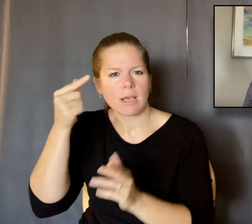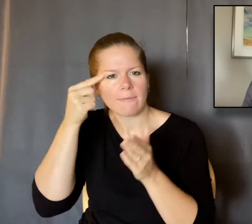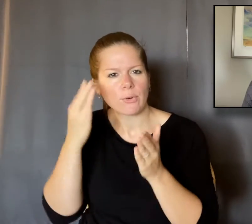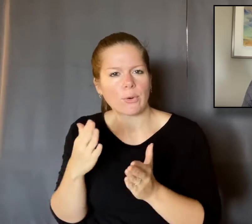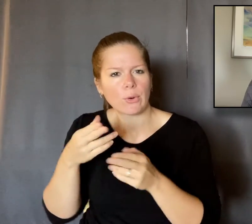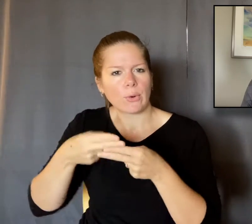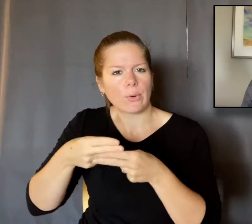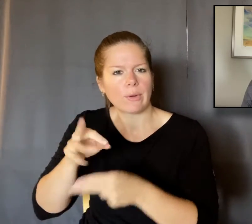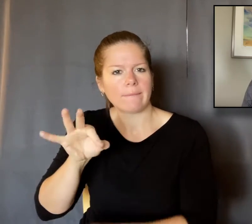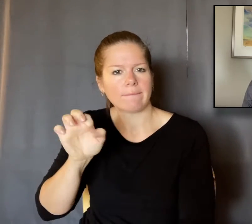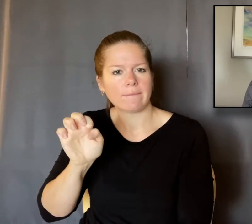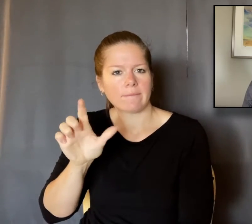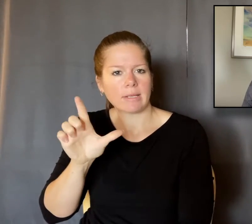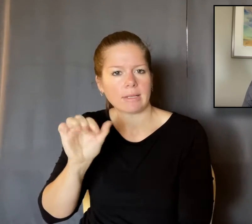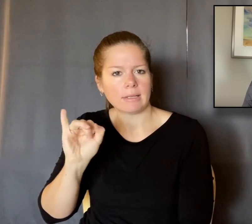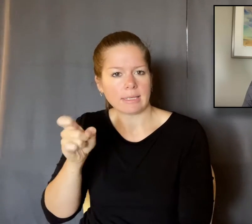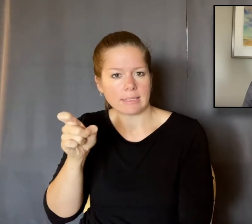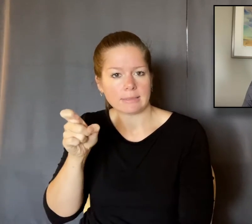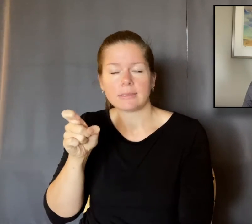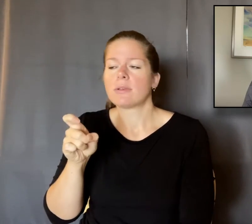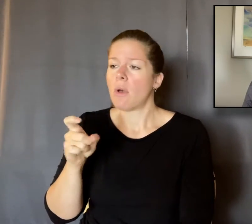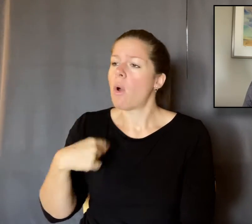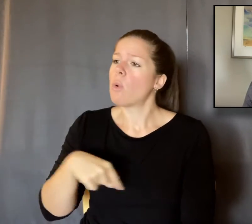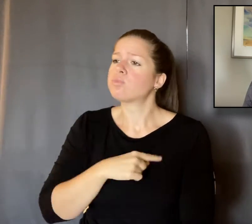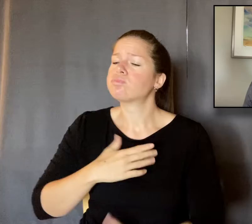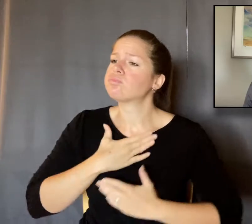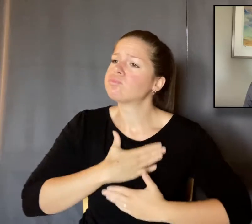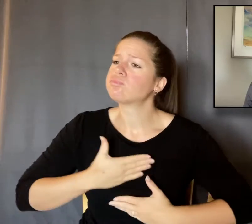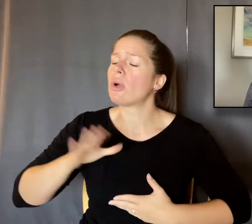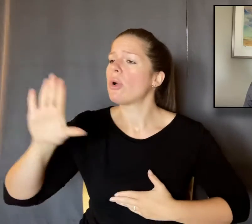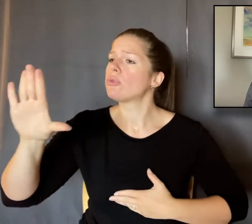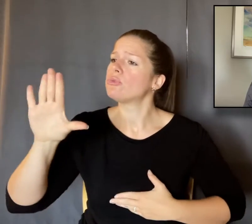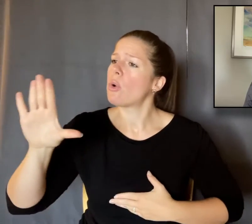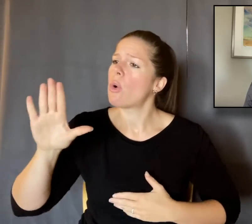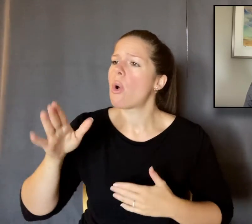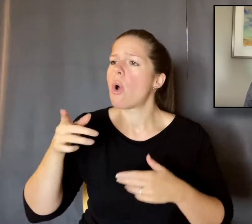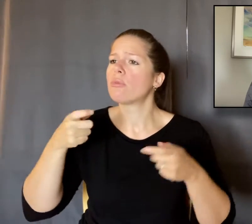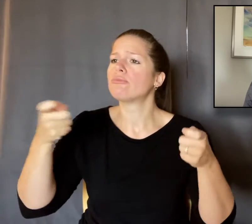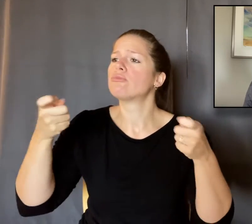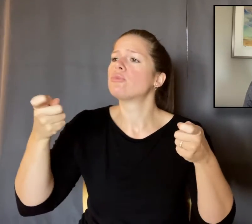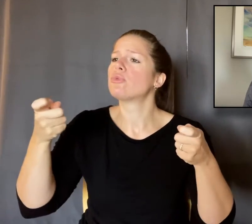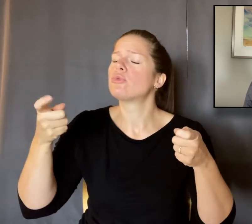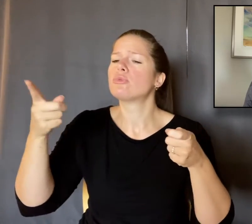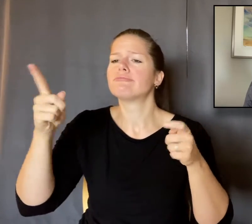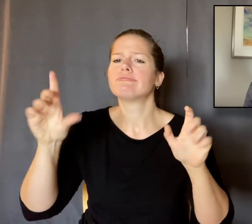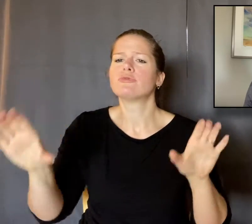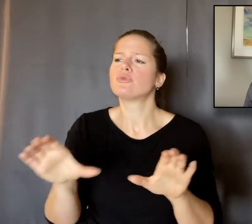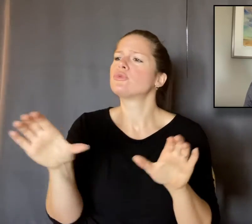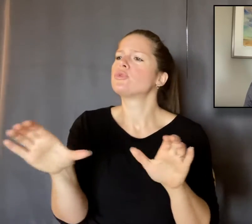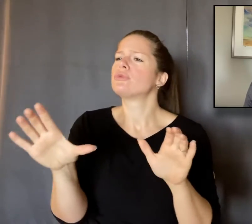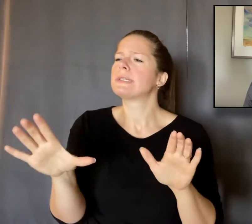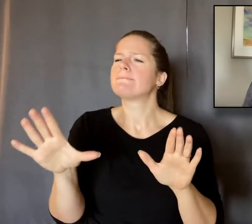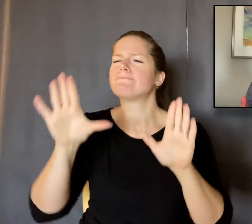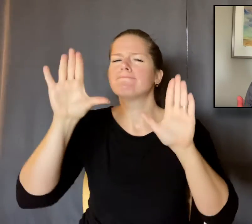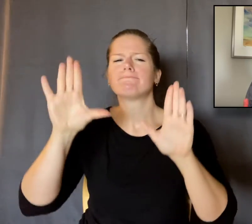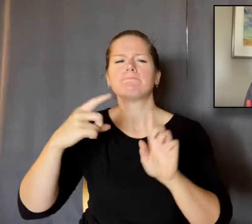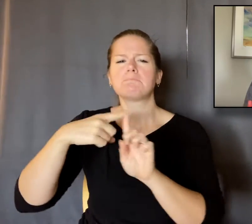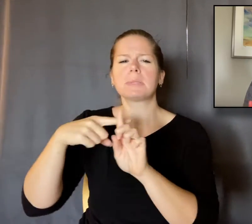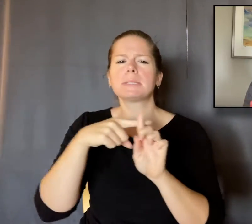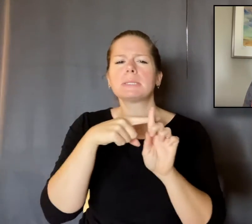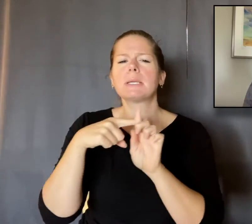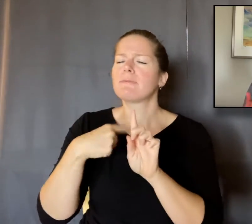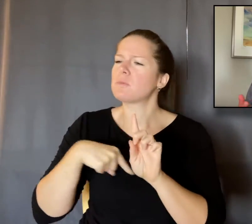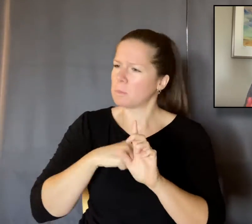and since your foresight, reforms are being made for this nation in every way and everywhere, we accept this with all gratitude. He's